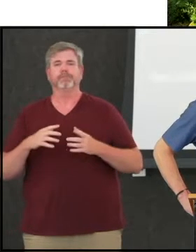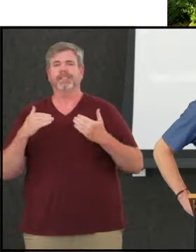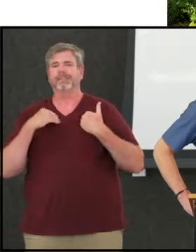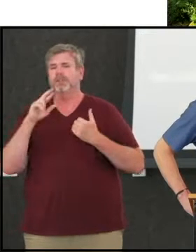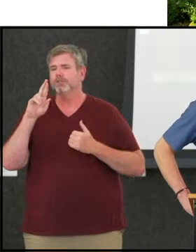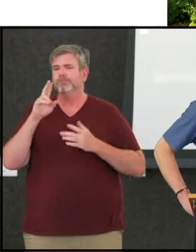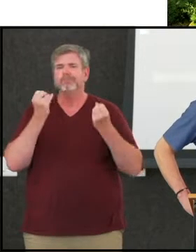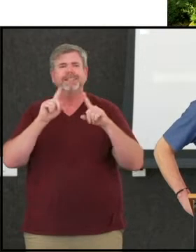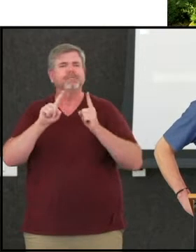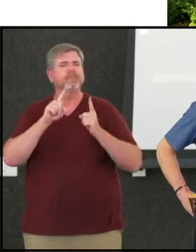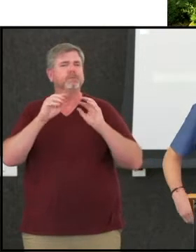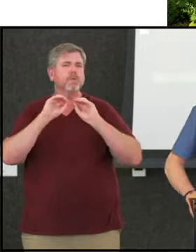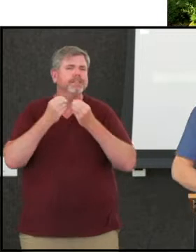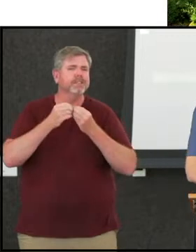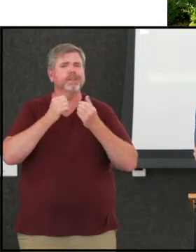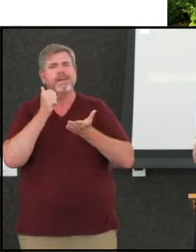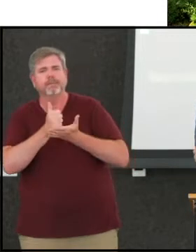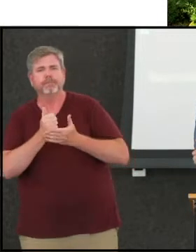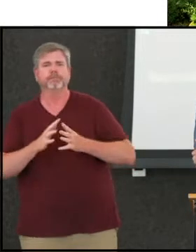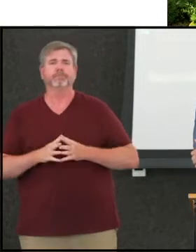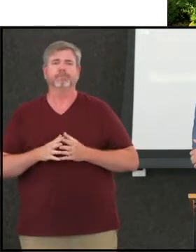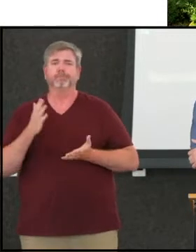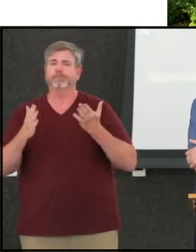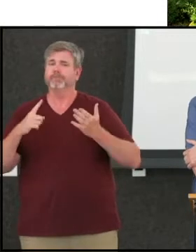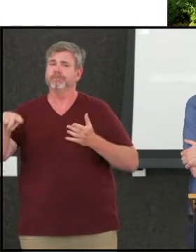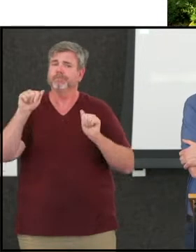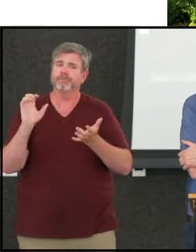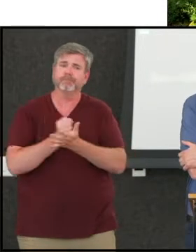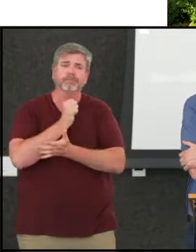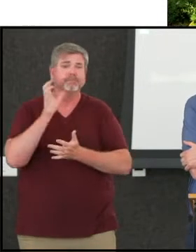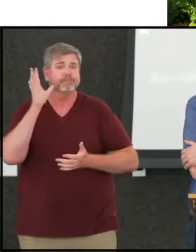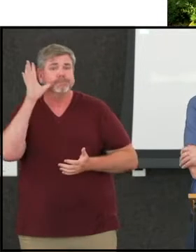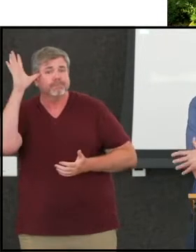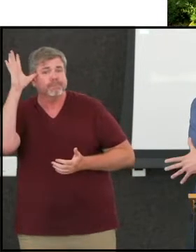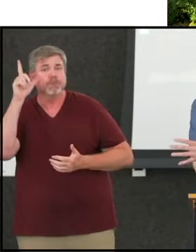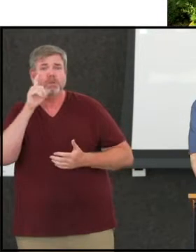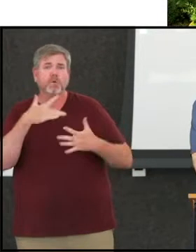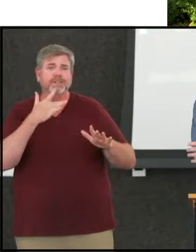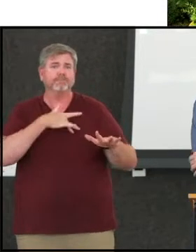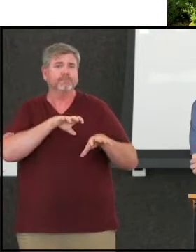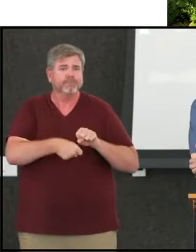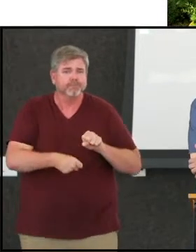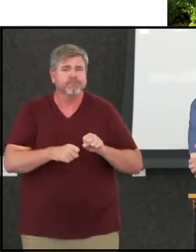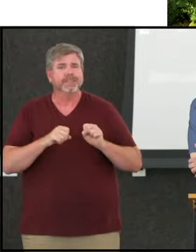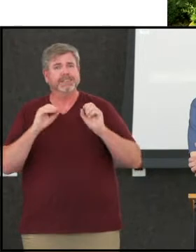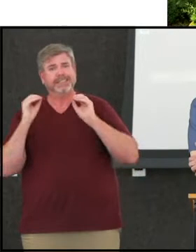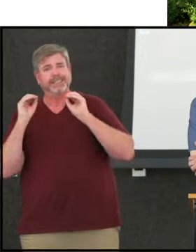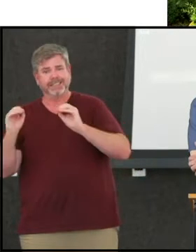as well, from grieving parents, plus resources that have been very organic and